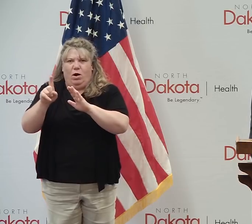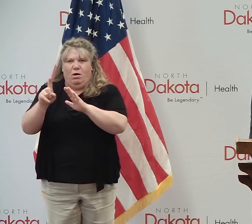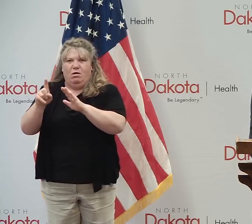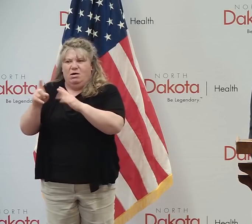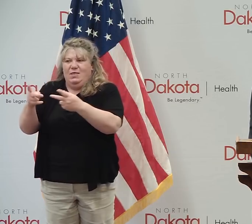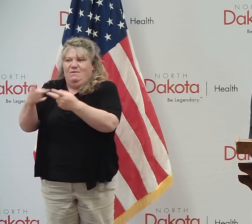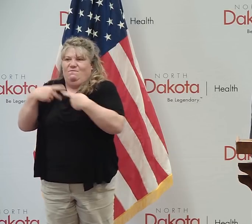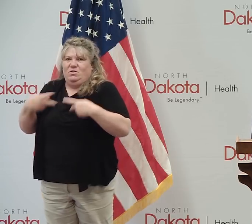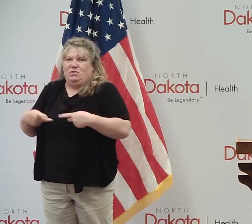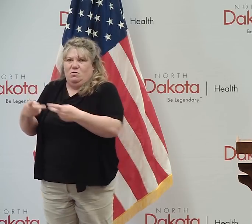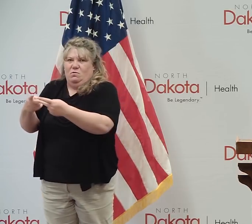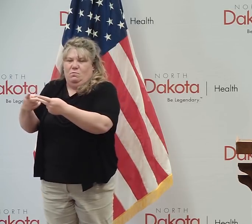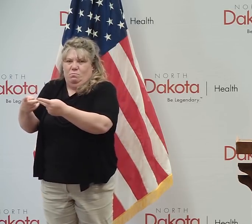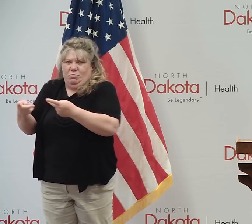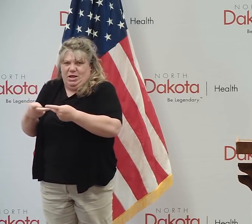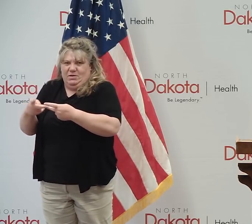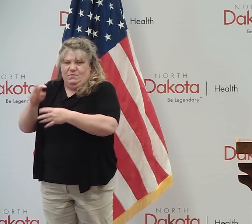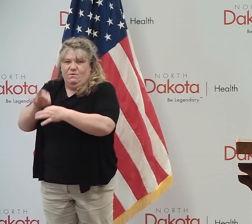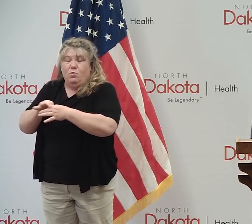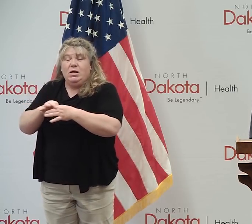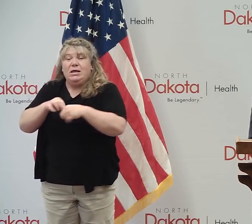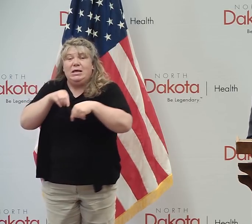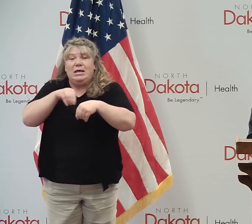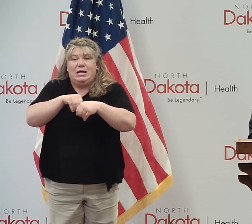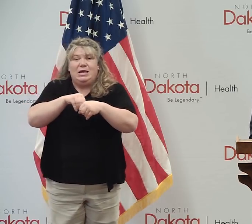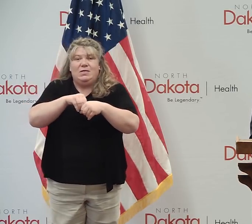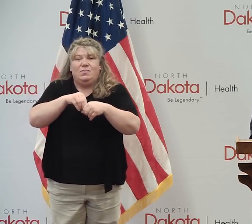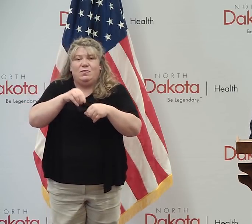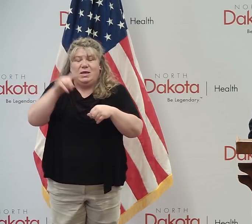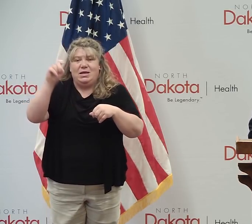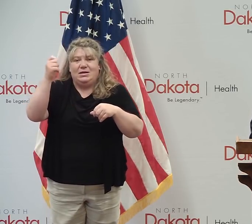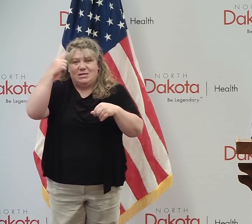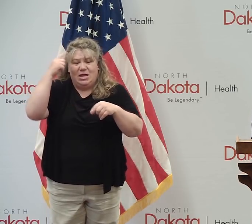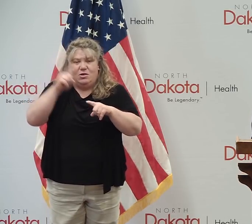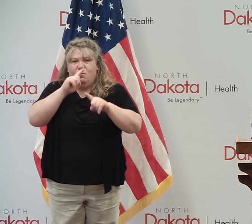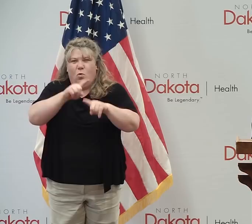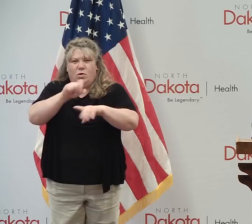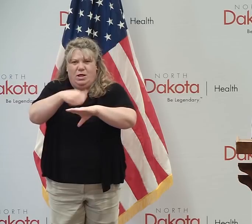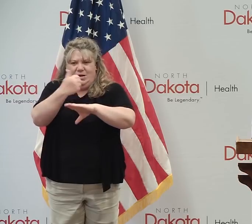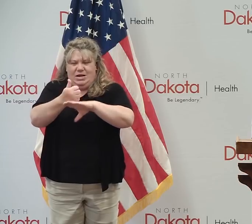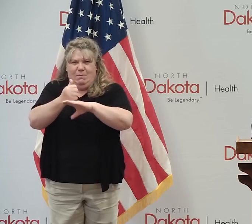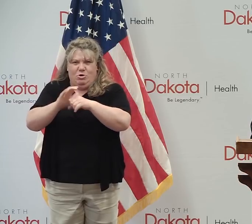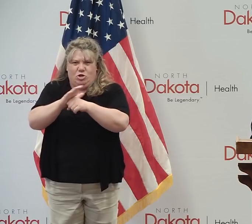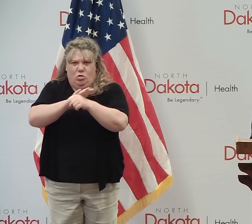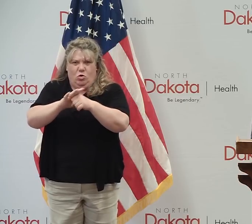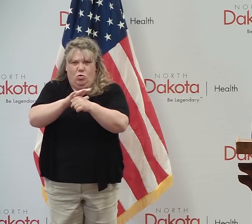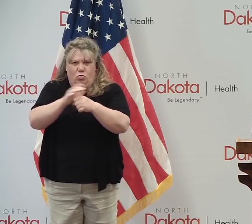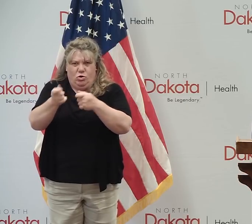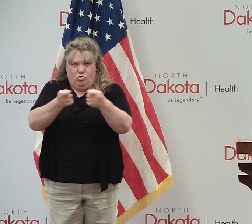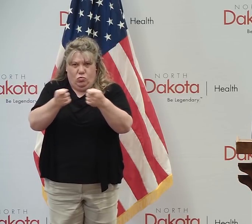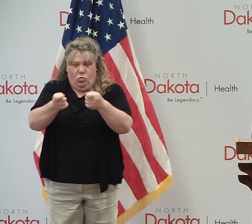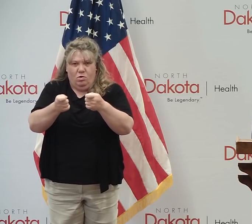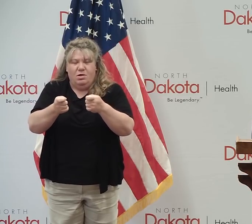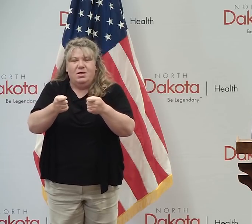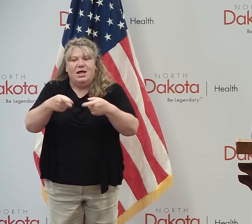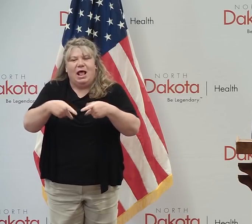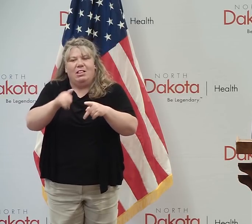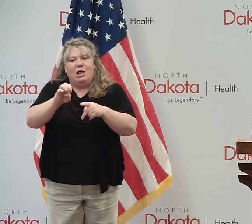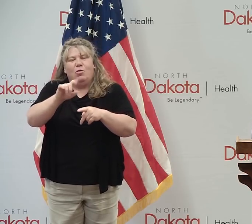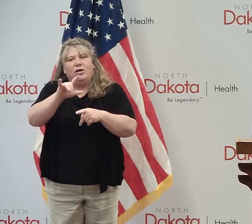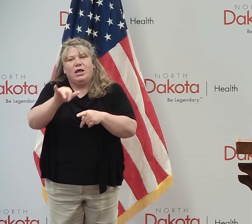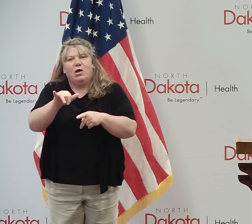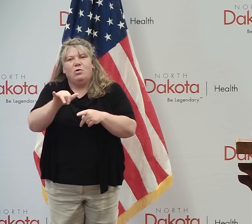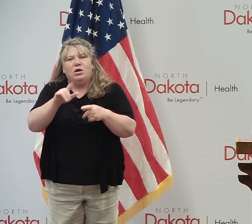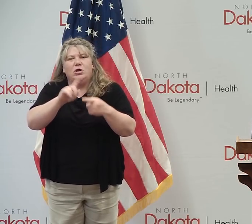places are. In the executive order that established this local control allowed a county to go